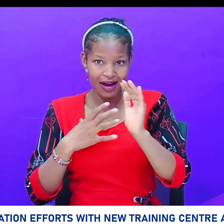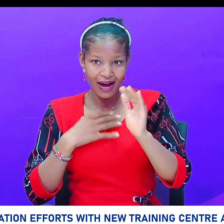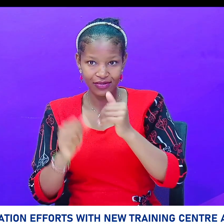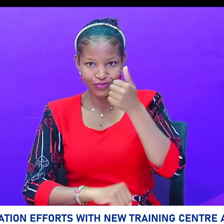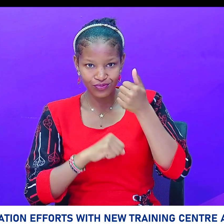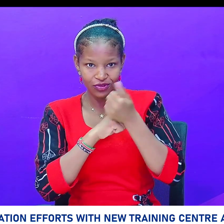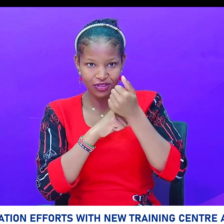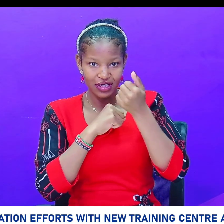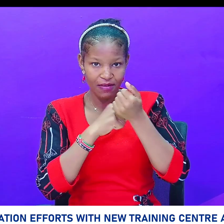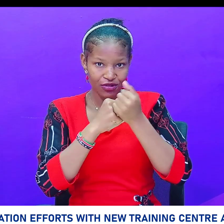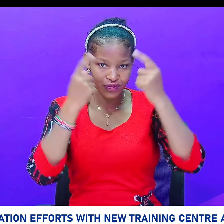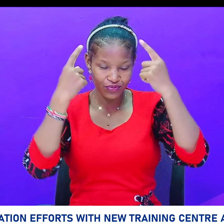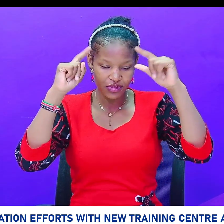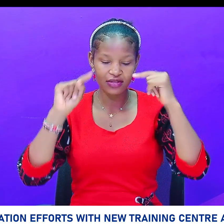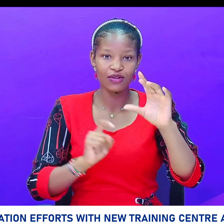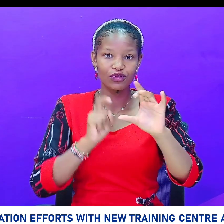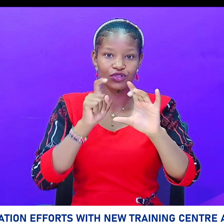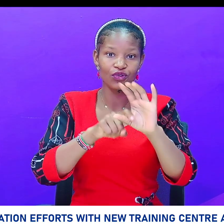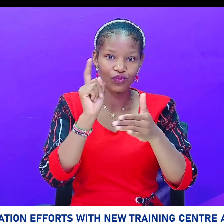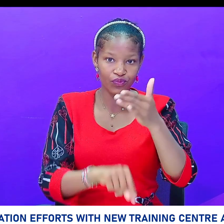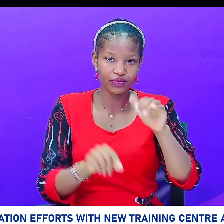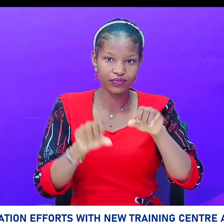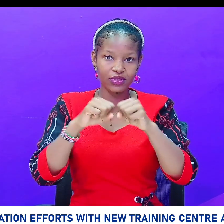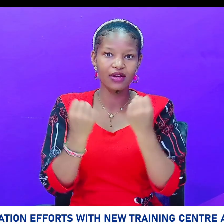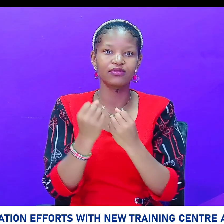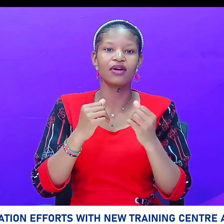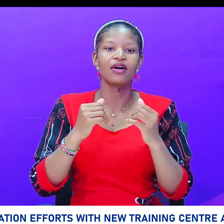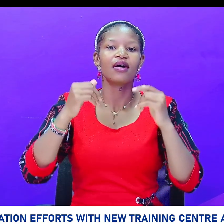The center aims to equip inmates with skills and to support